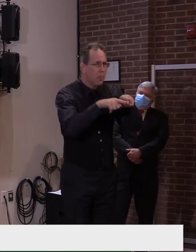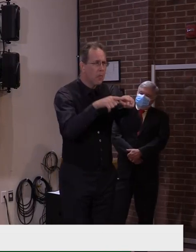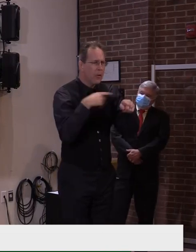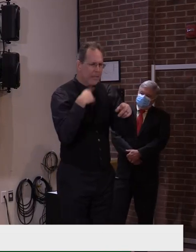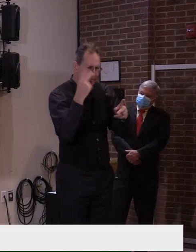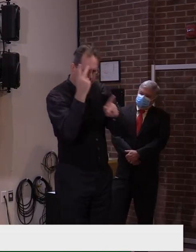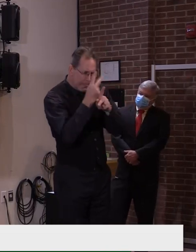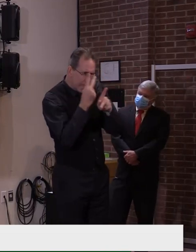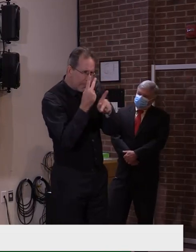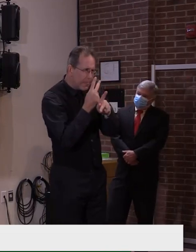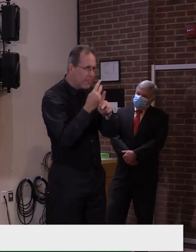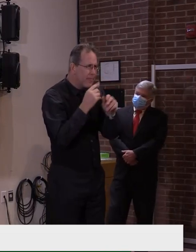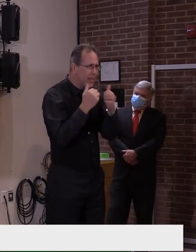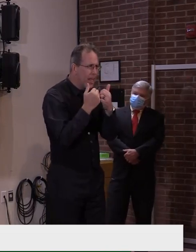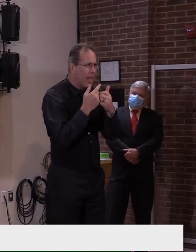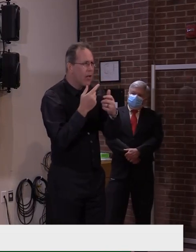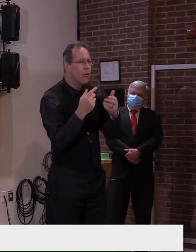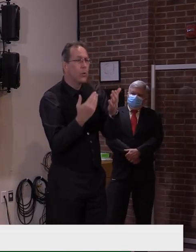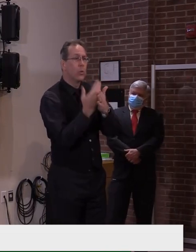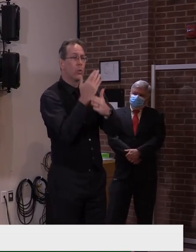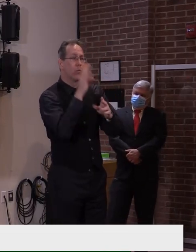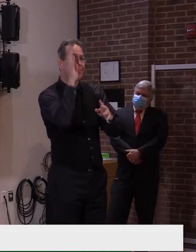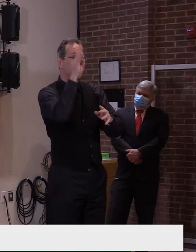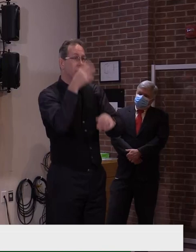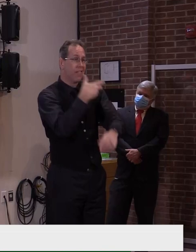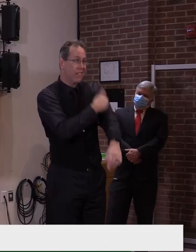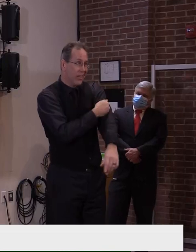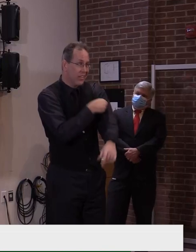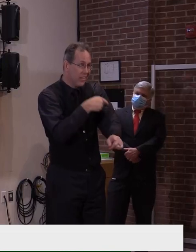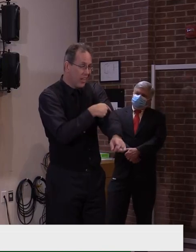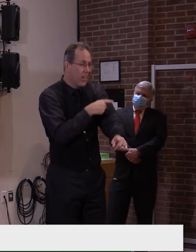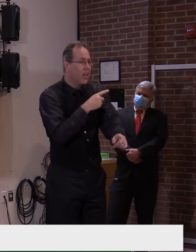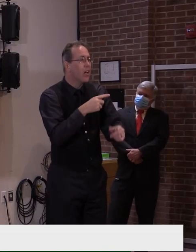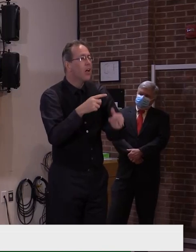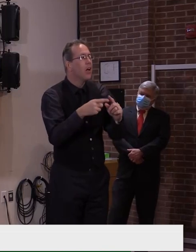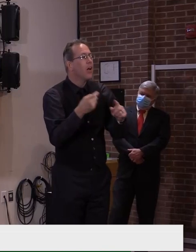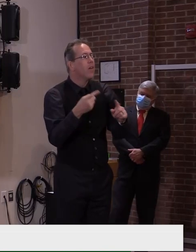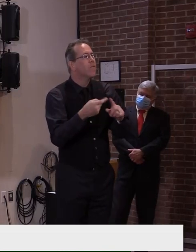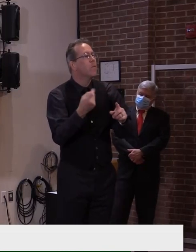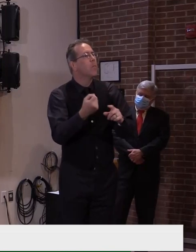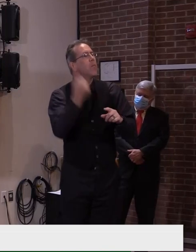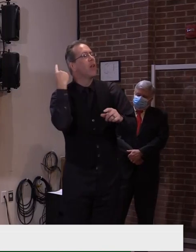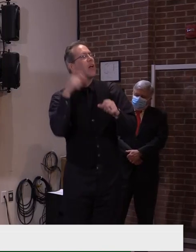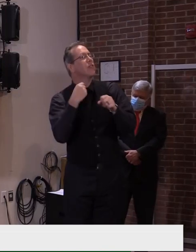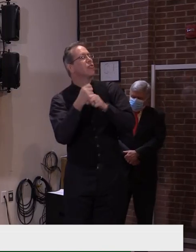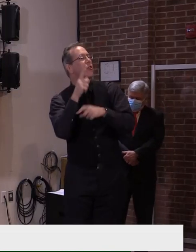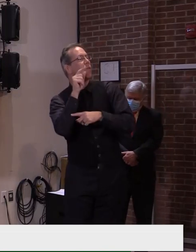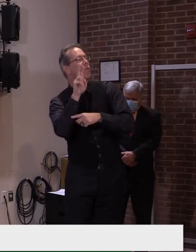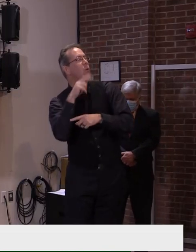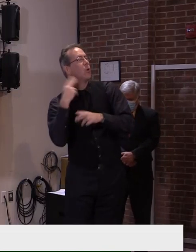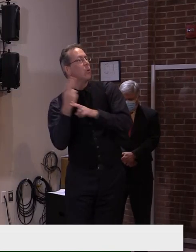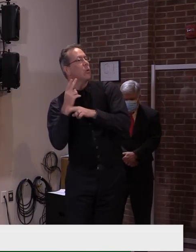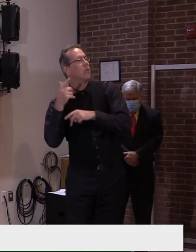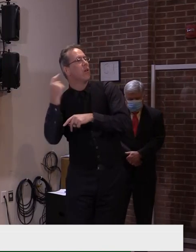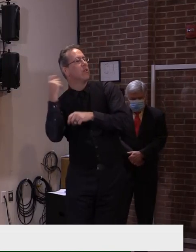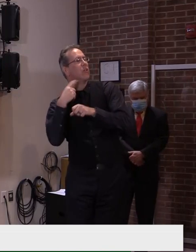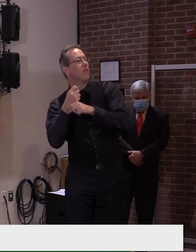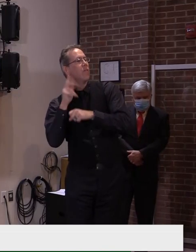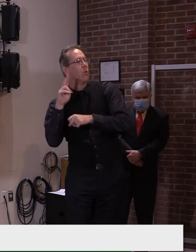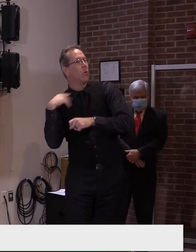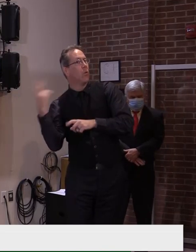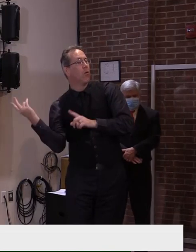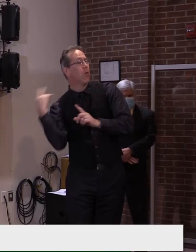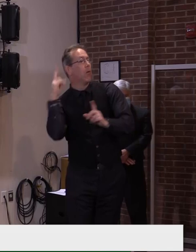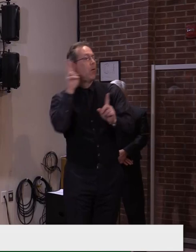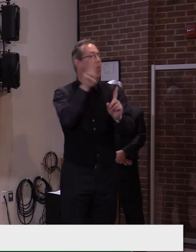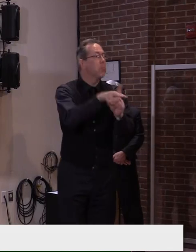year's experience, trying to guess what the flu is going to throw at us the next year and trying to design